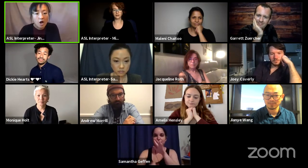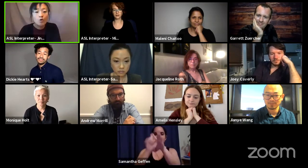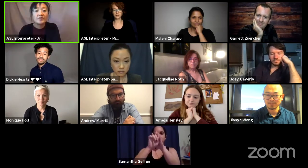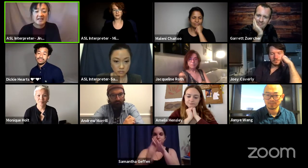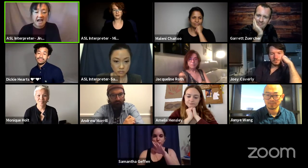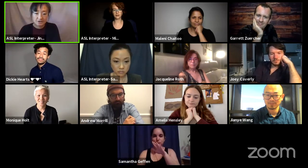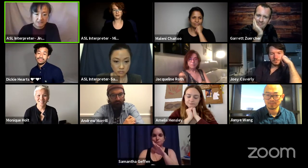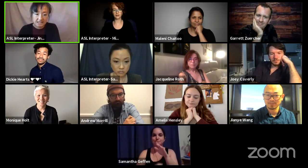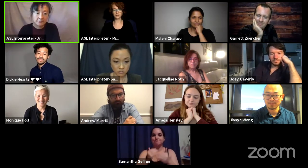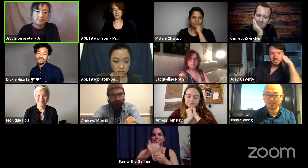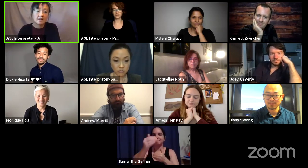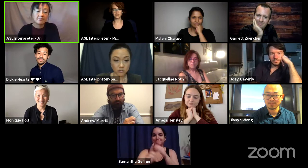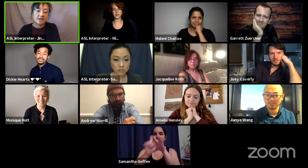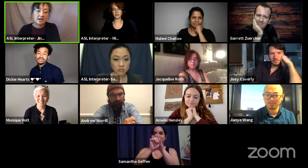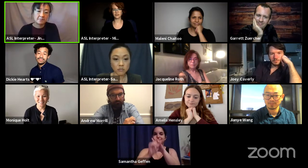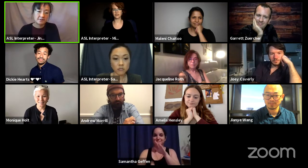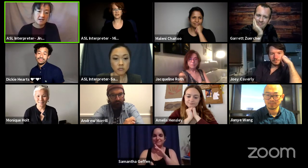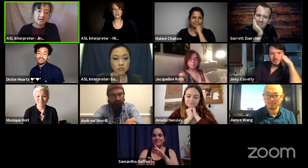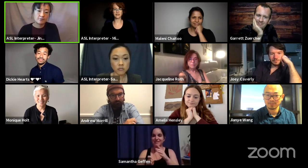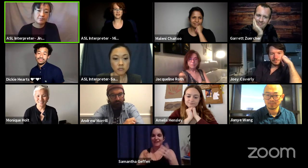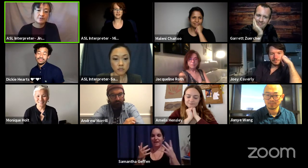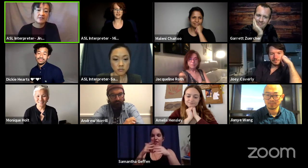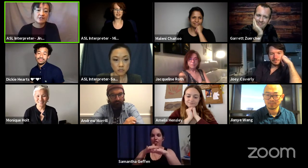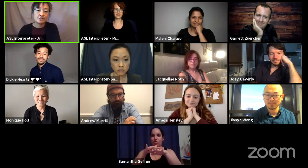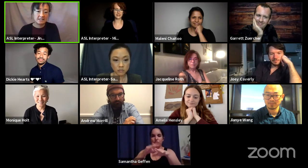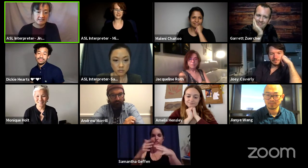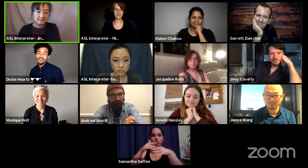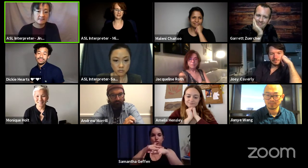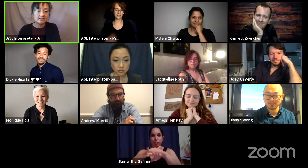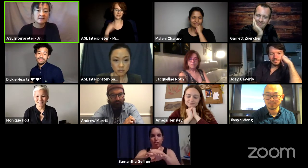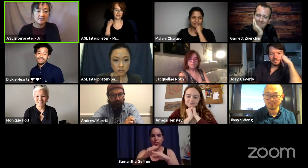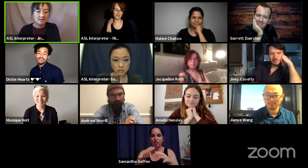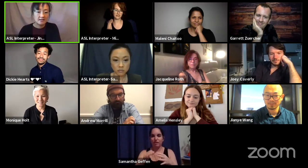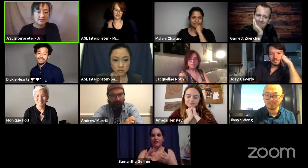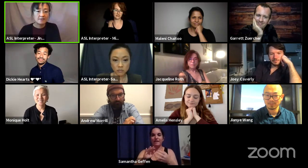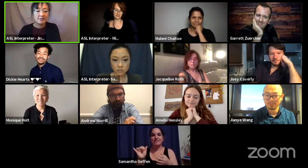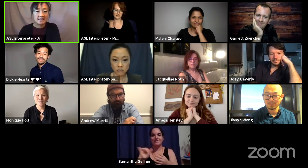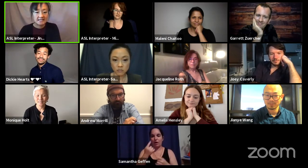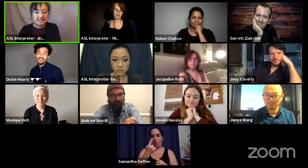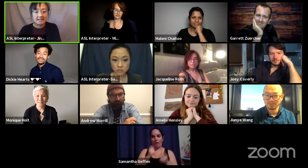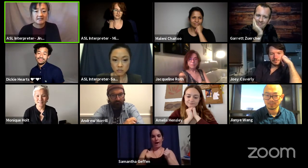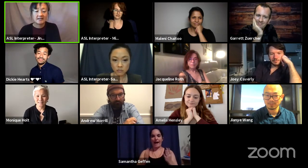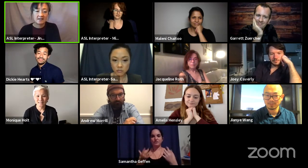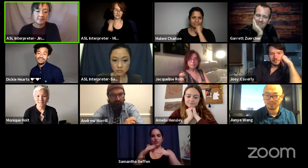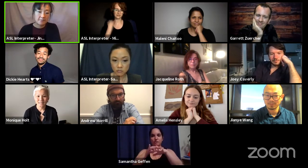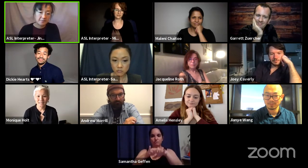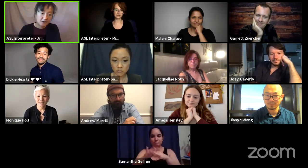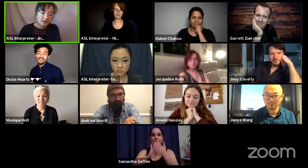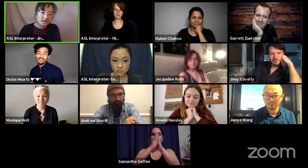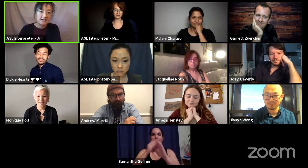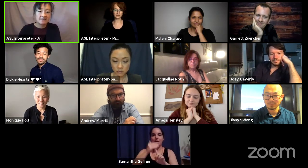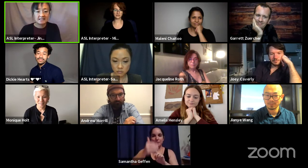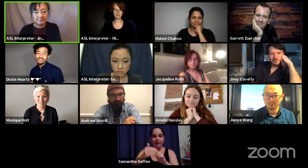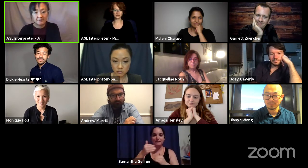With the actors coming up between each scenes, the blending, them appearing and then